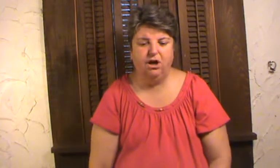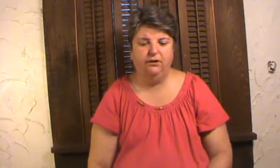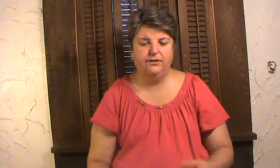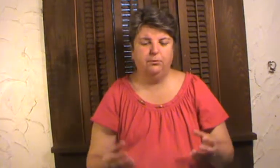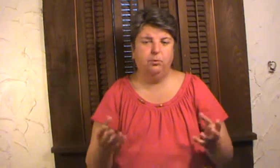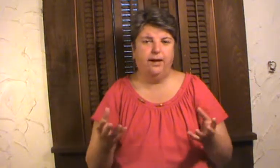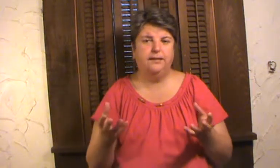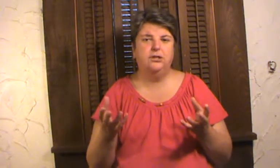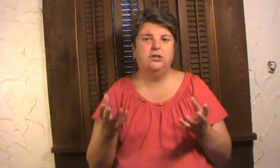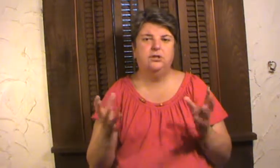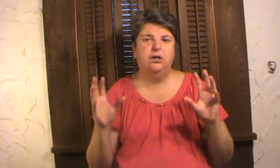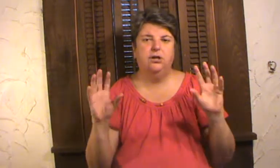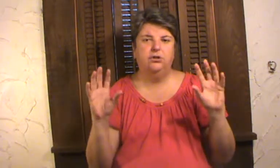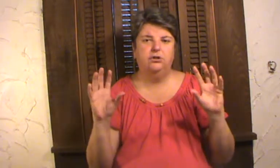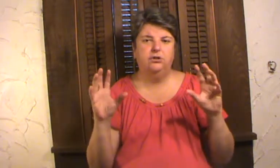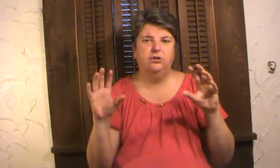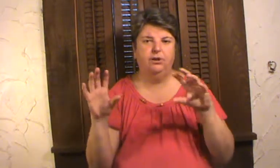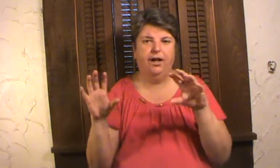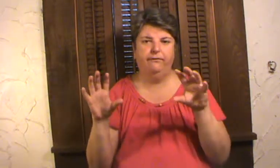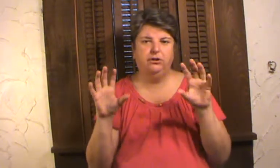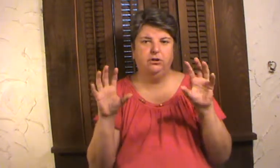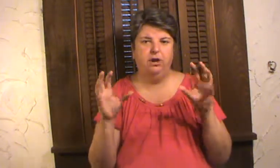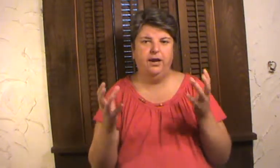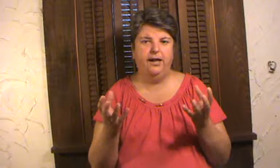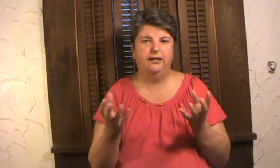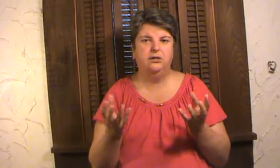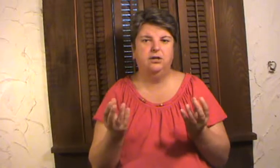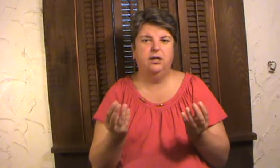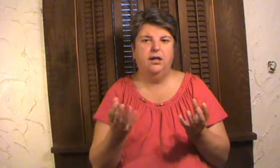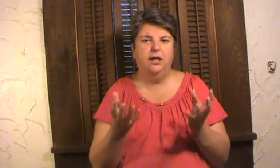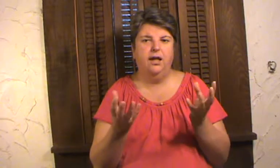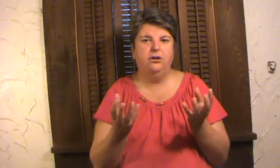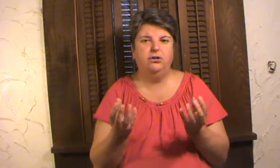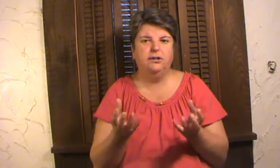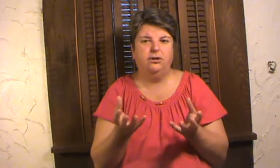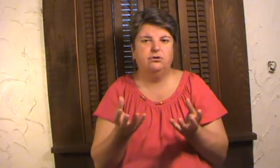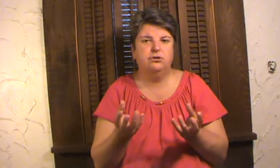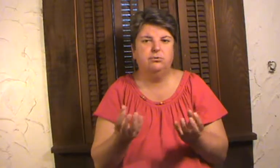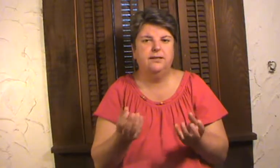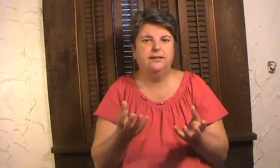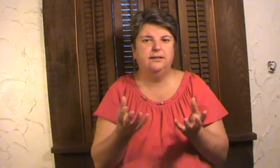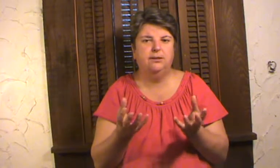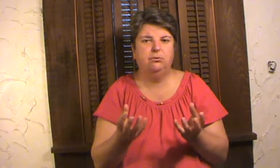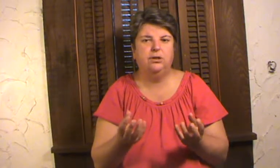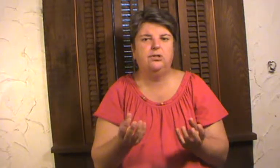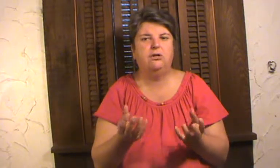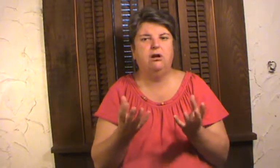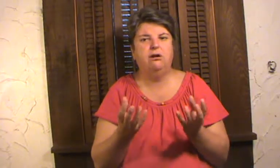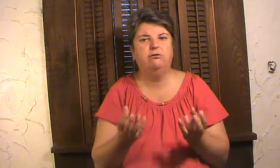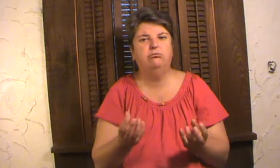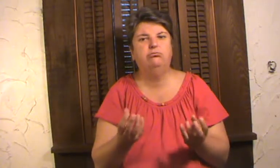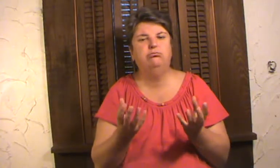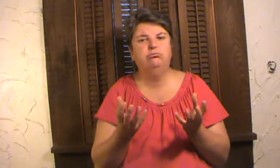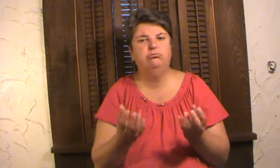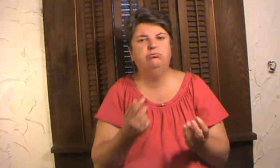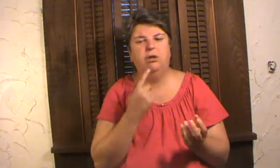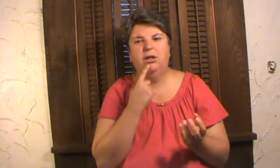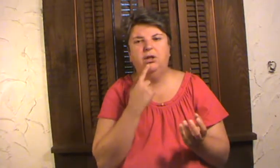Soft and wet. You have claw hands, and you just like you're squeezing something really soft. You have